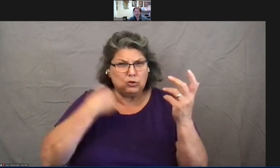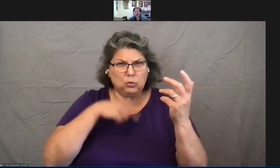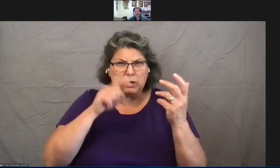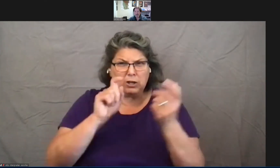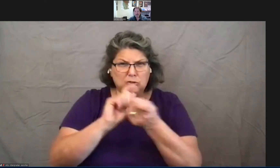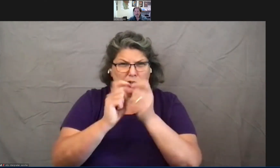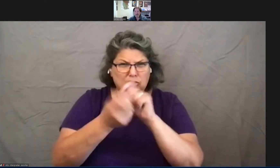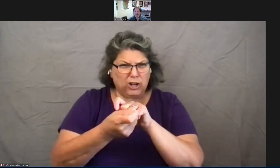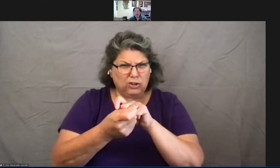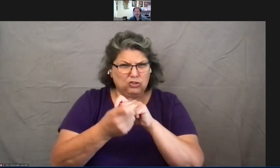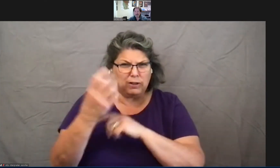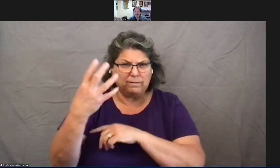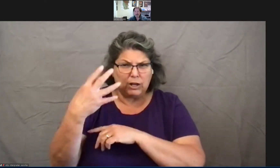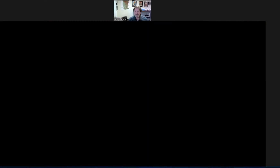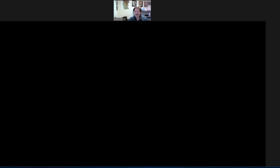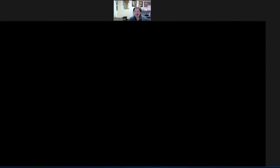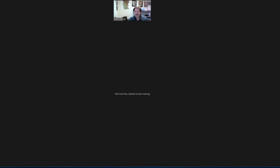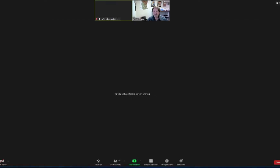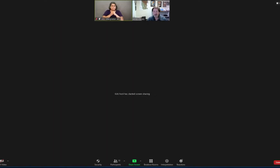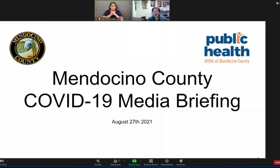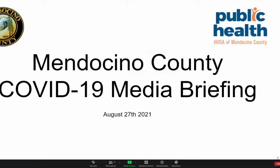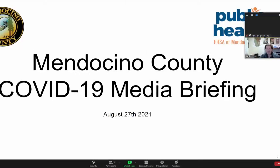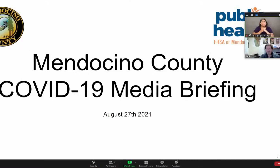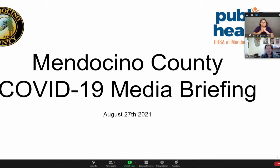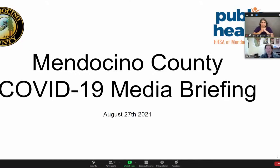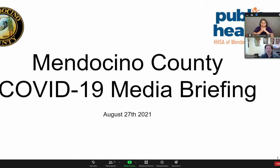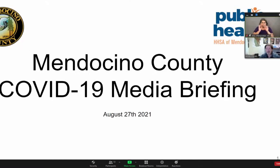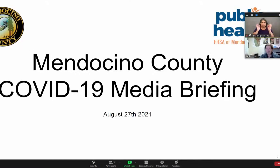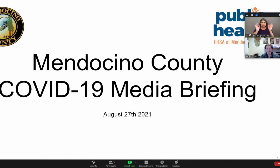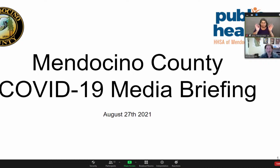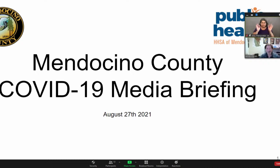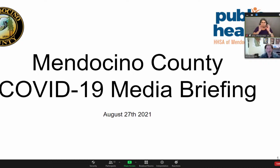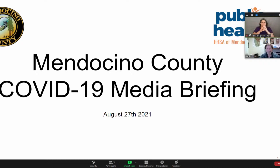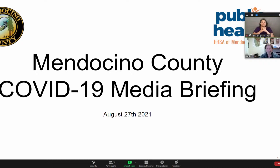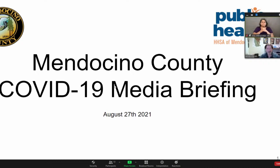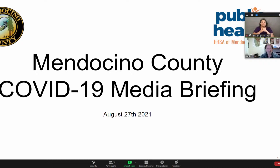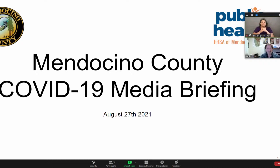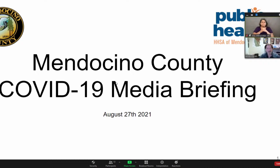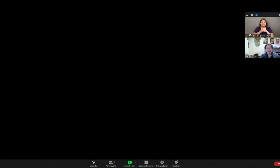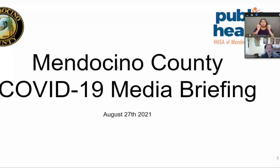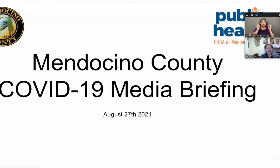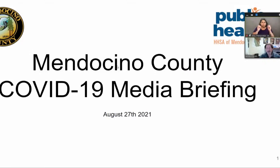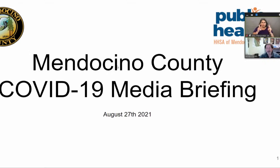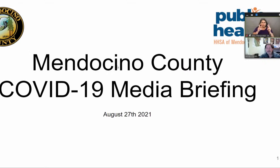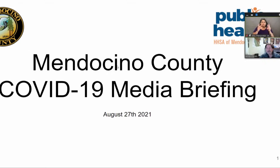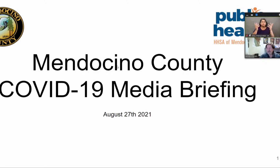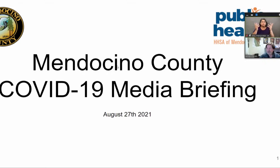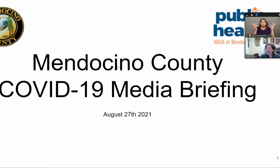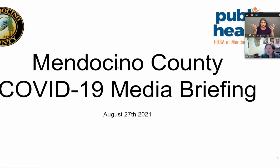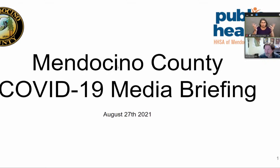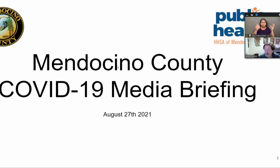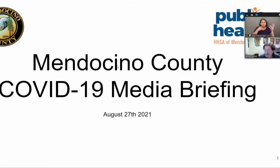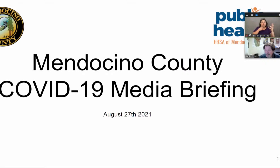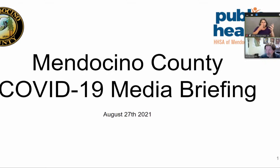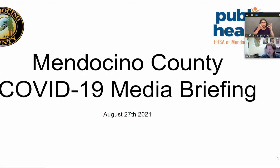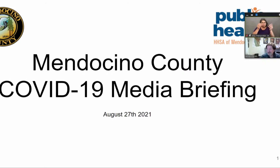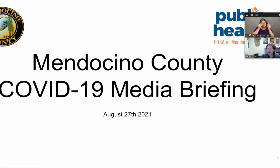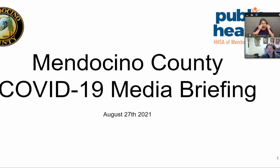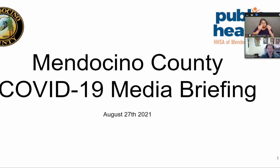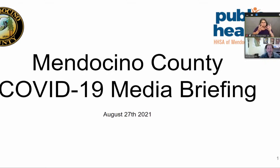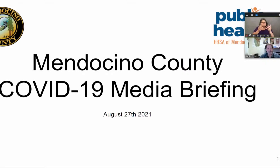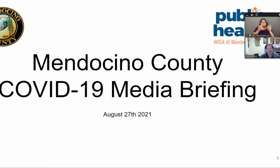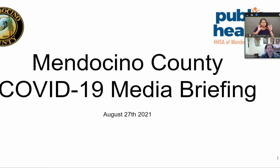in the video? There we go. All right, so I just want to let people know that